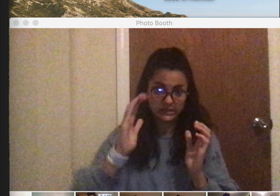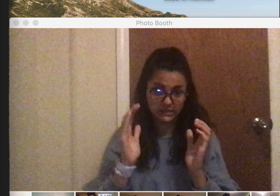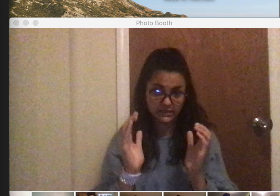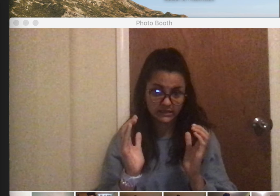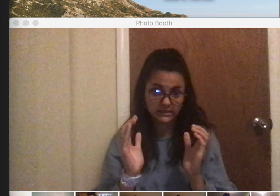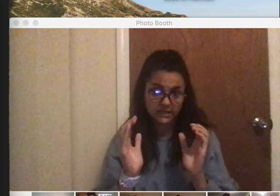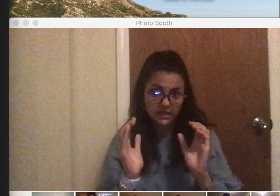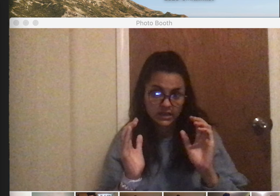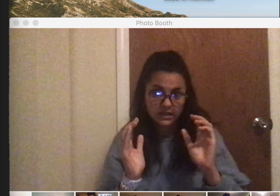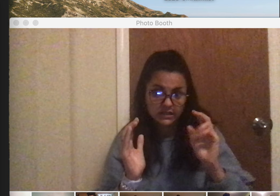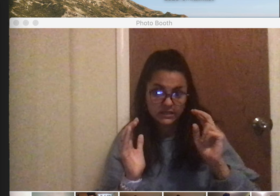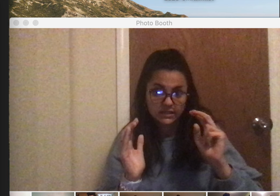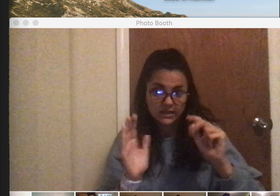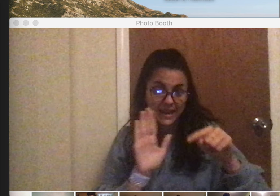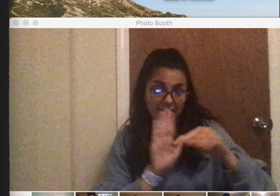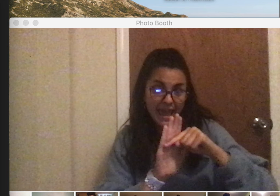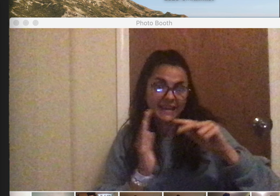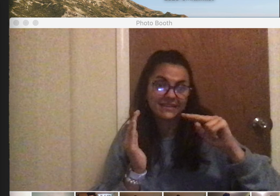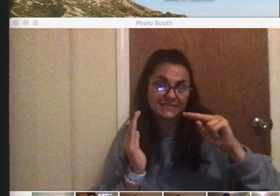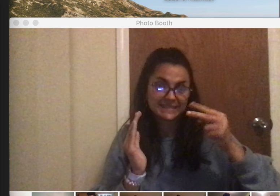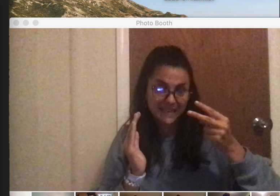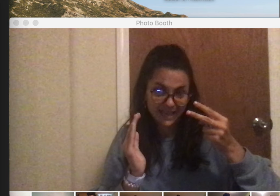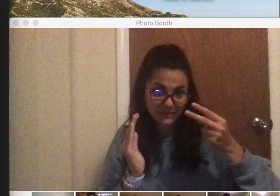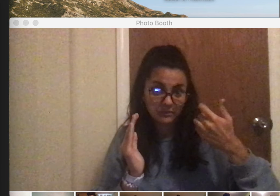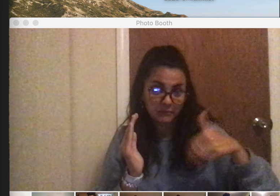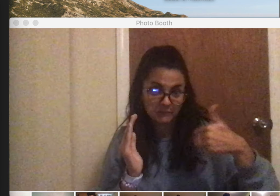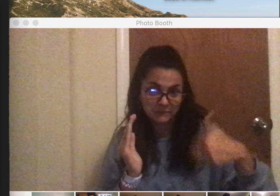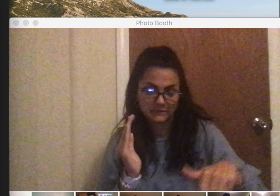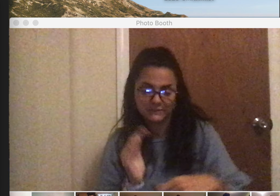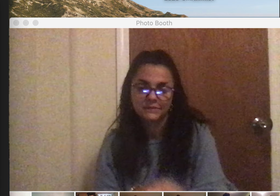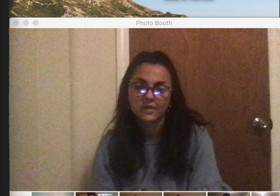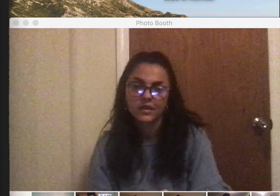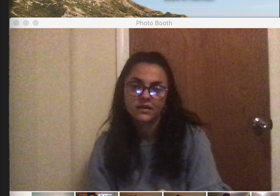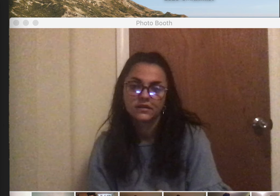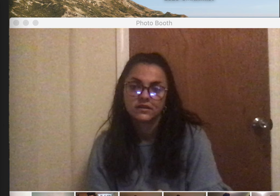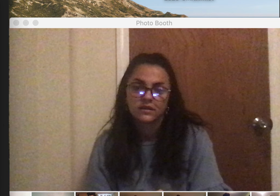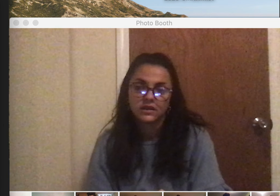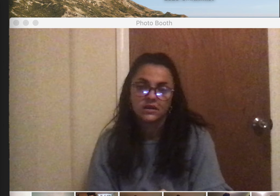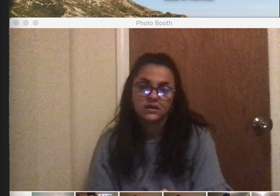All right, so the first thing that we want to do here,